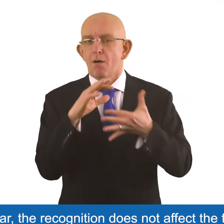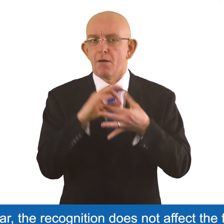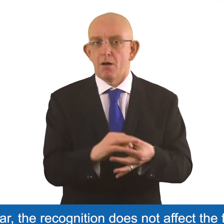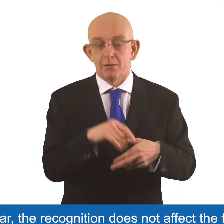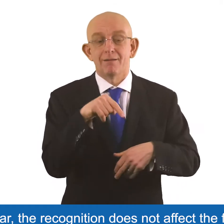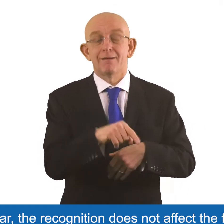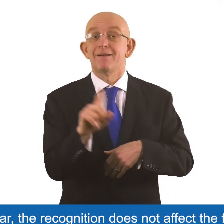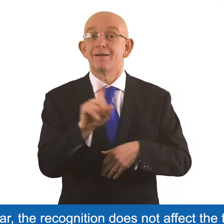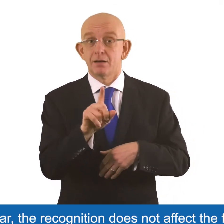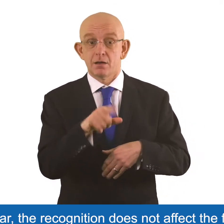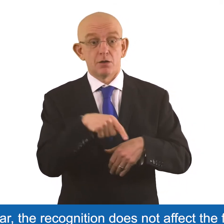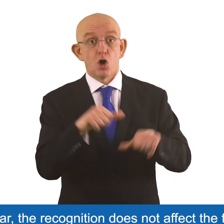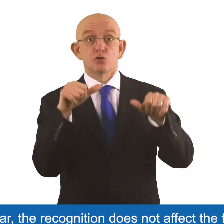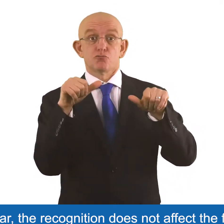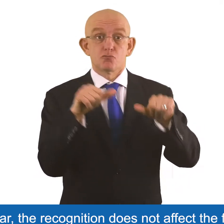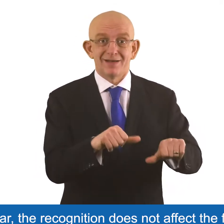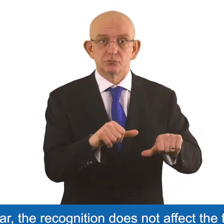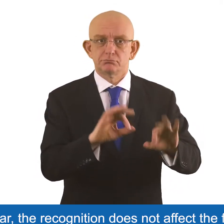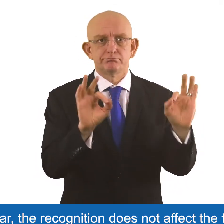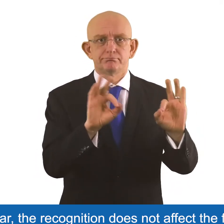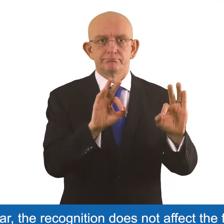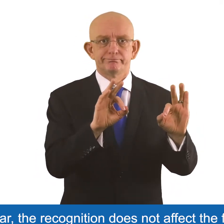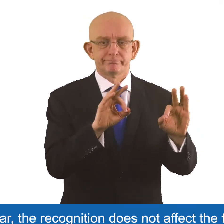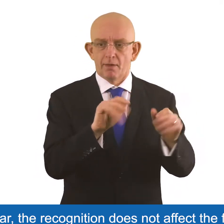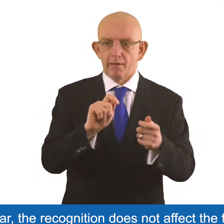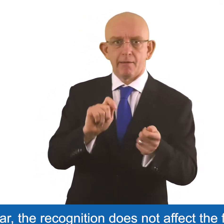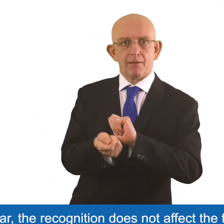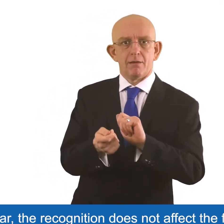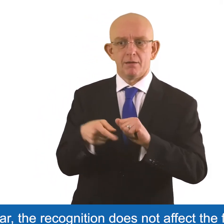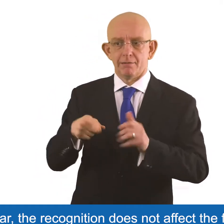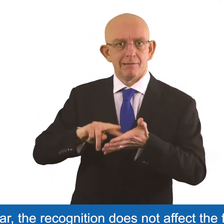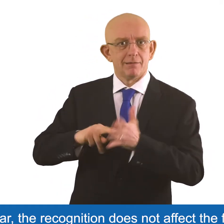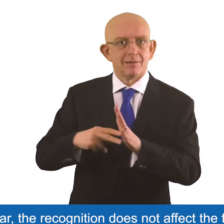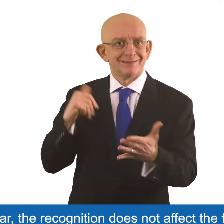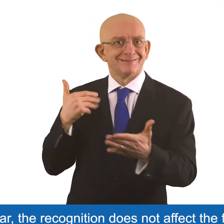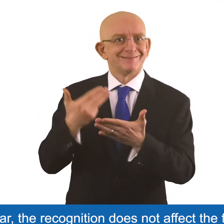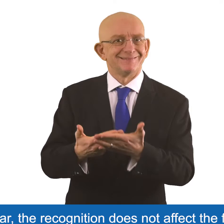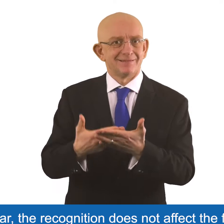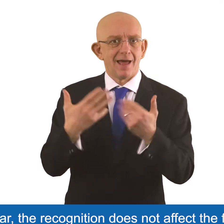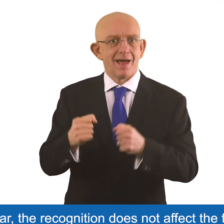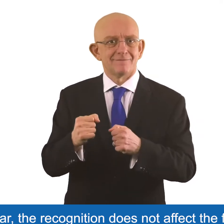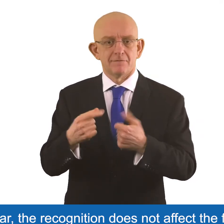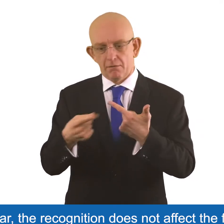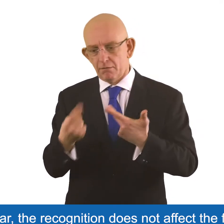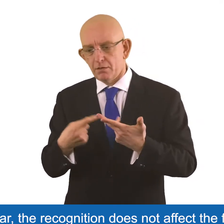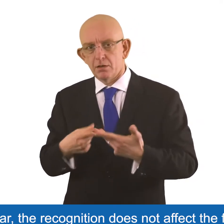In particular, the recognition does not affect the framework of protections provided by the Equality Act